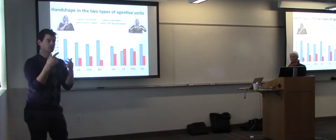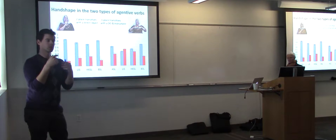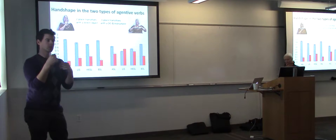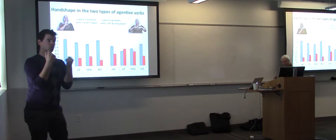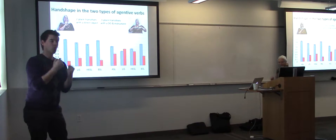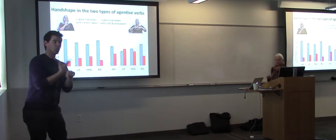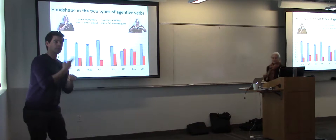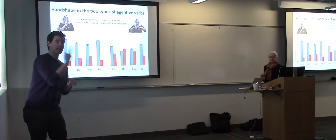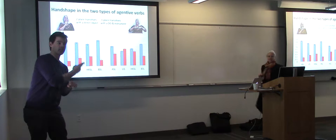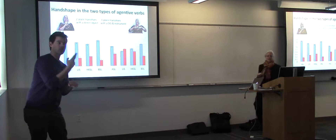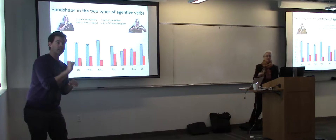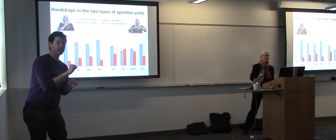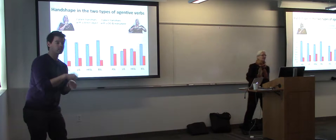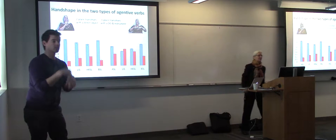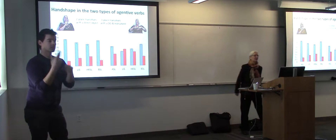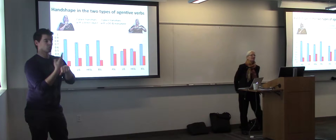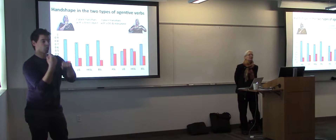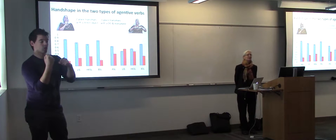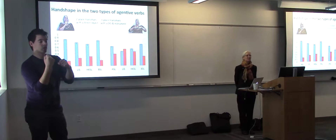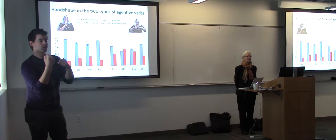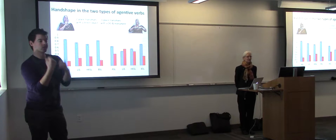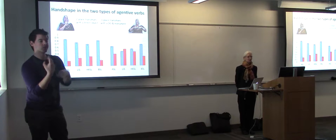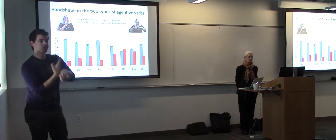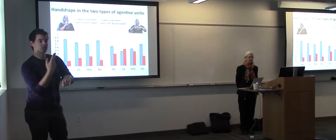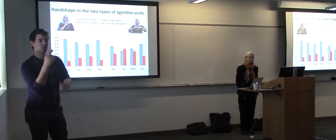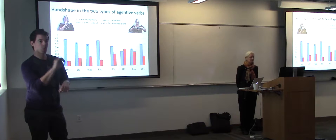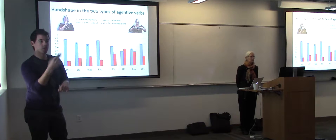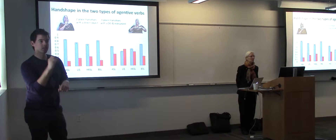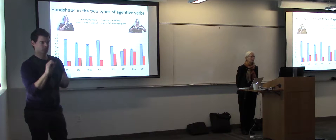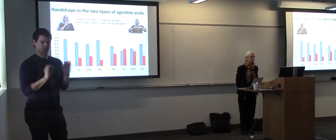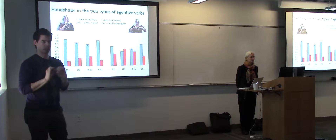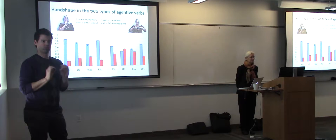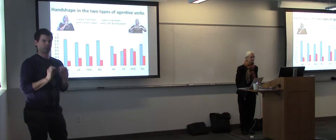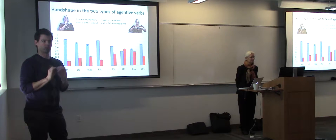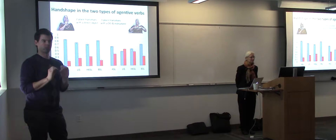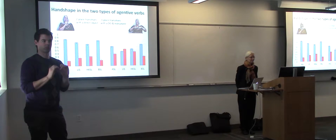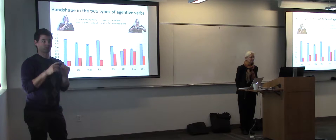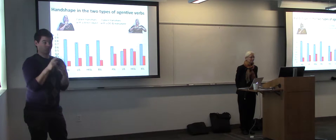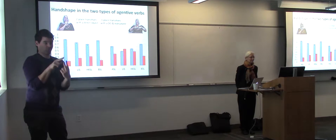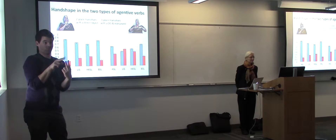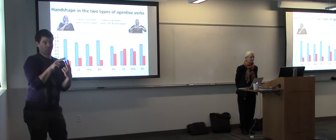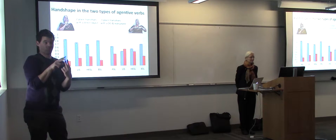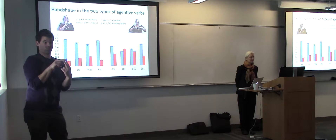appear in LEASE and HKSL in these instrumental forms.